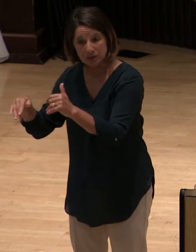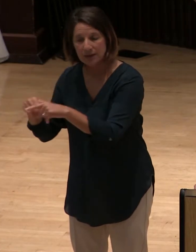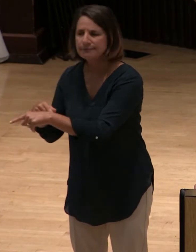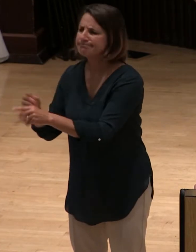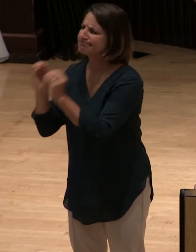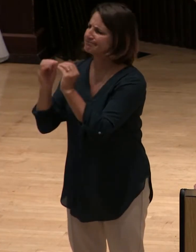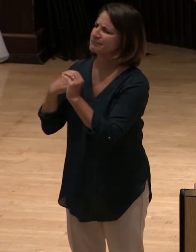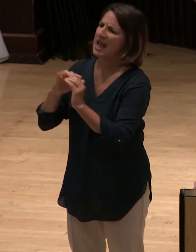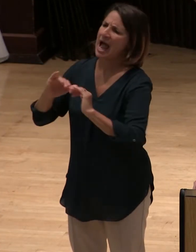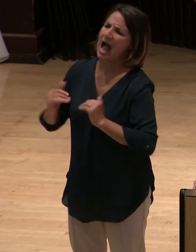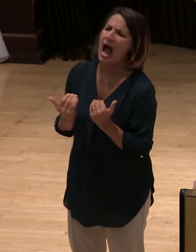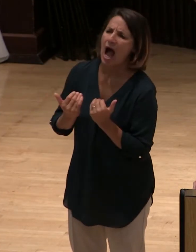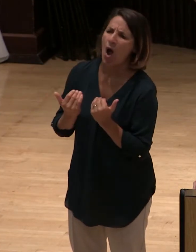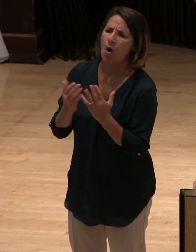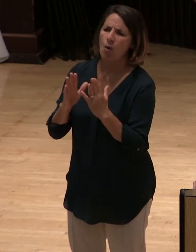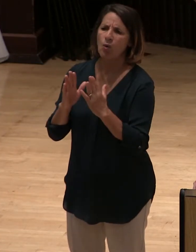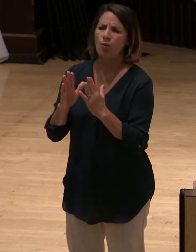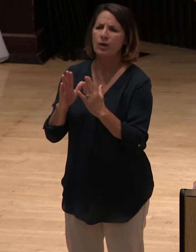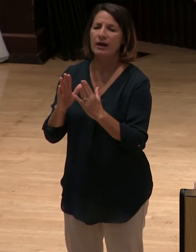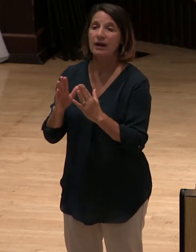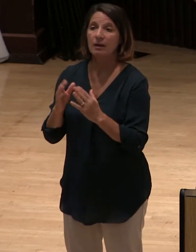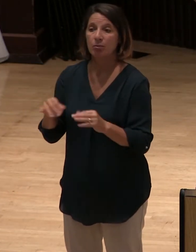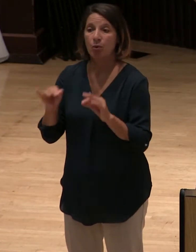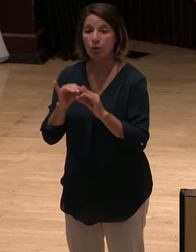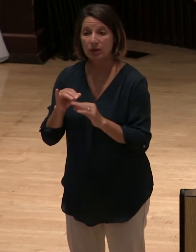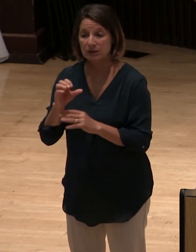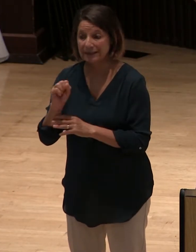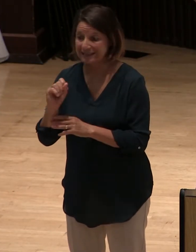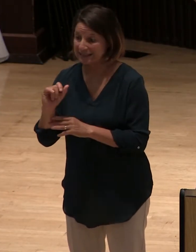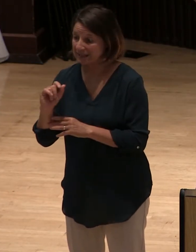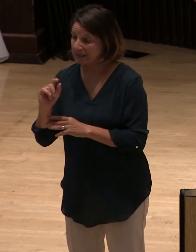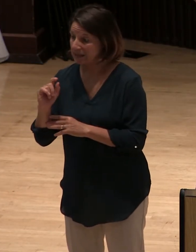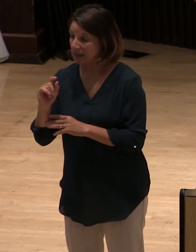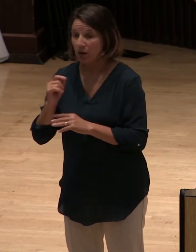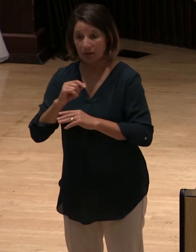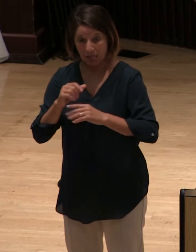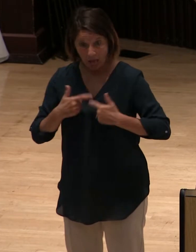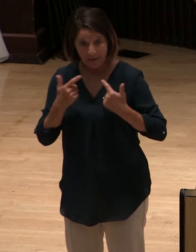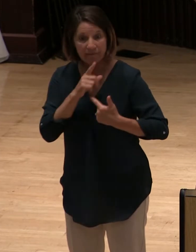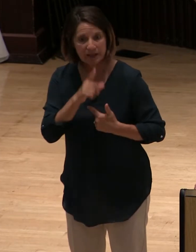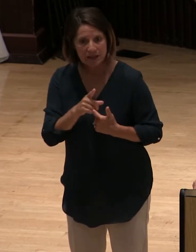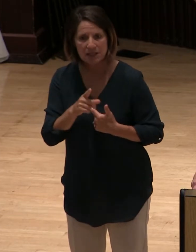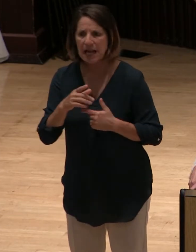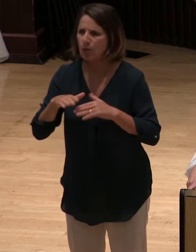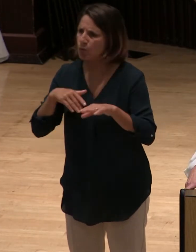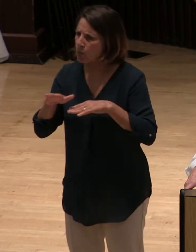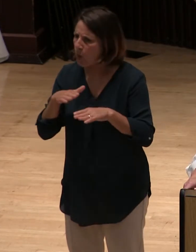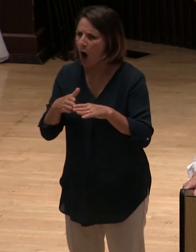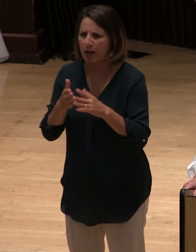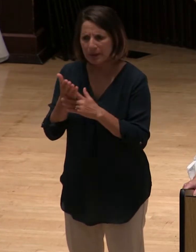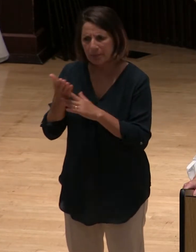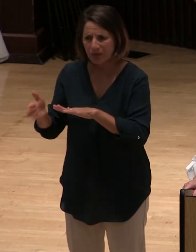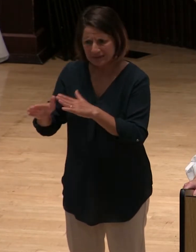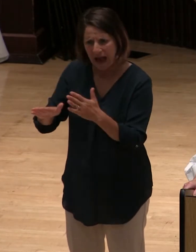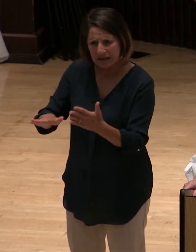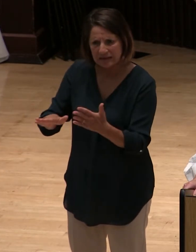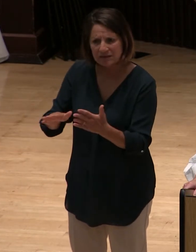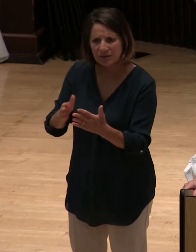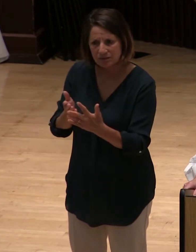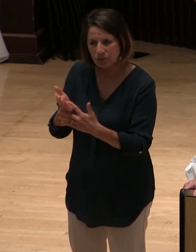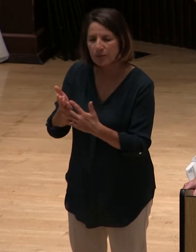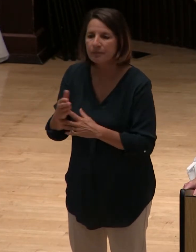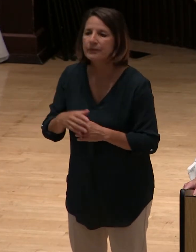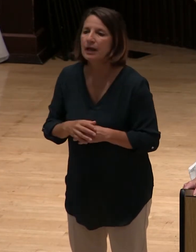how important that stage is in life and how to walk with people through it. There was Jim Smith, who was beginning the